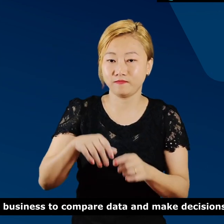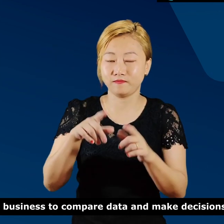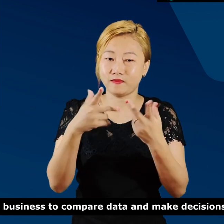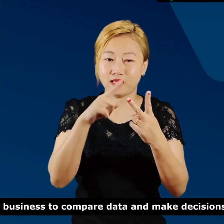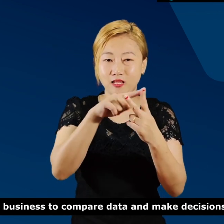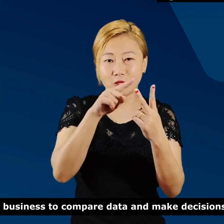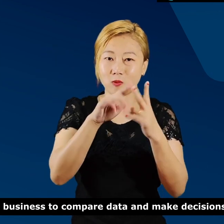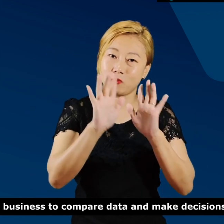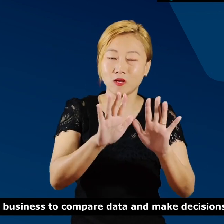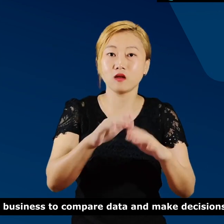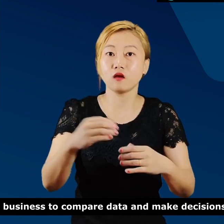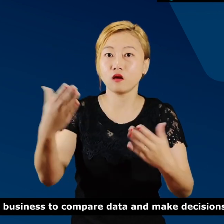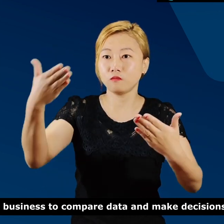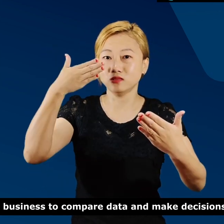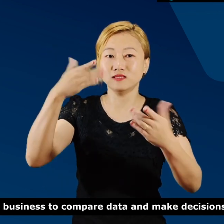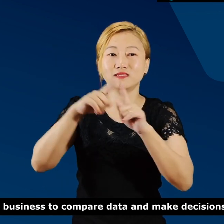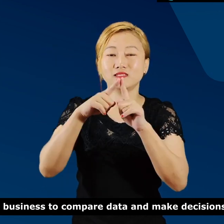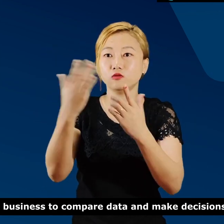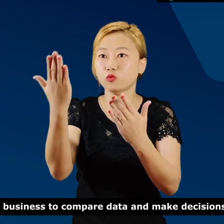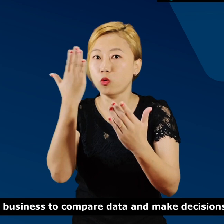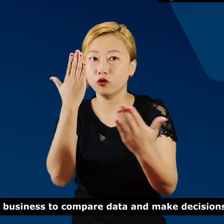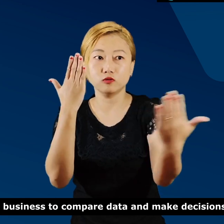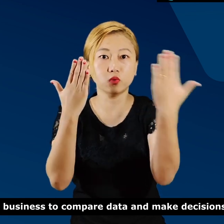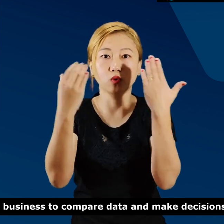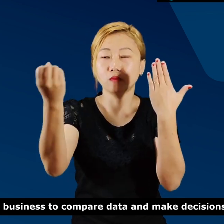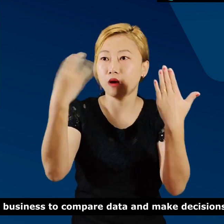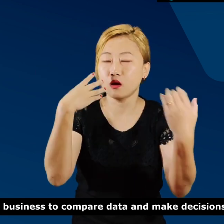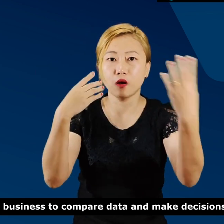It can also be used in business to compare data and make decisions.